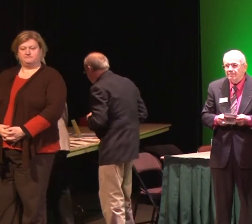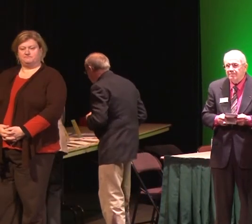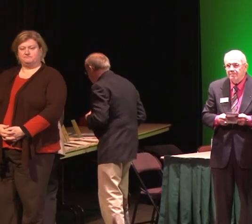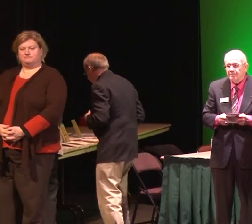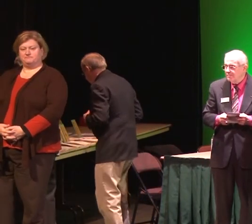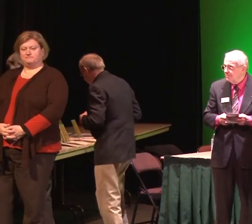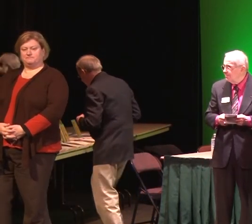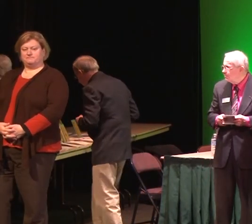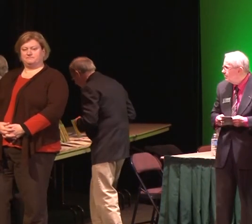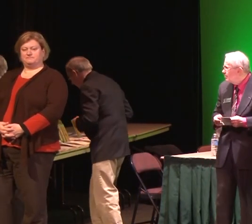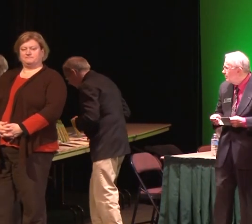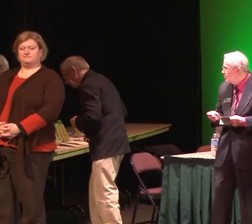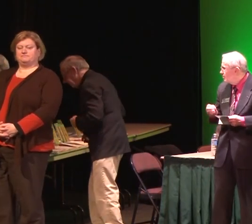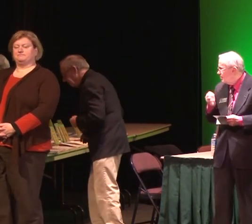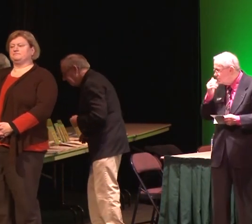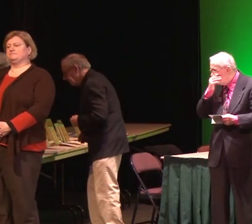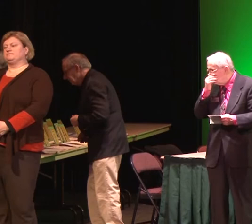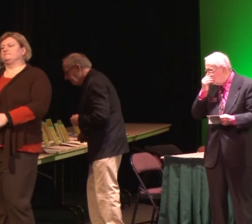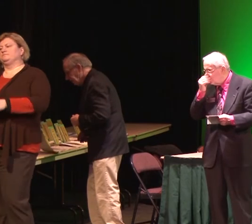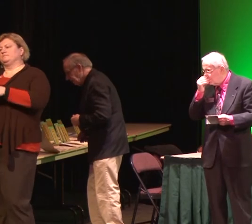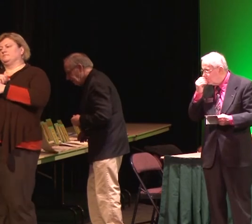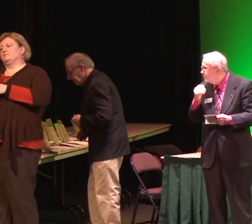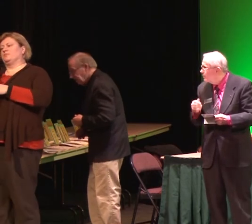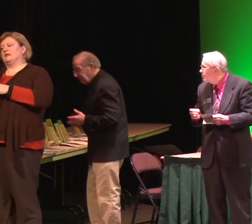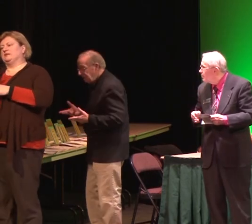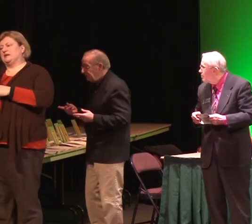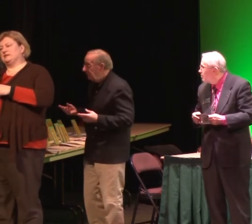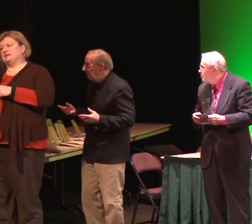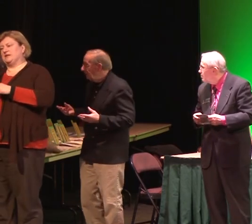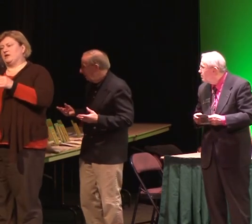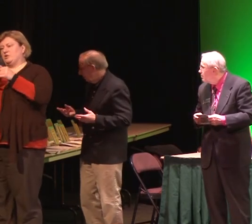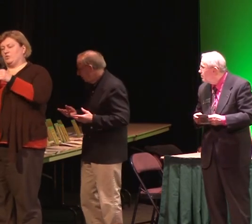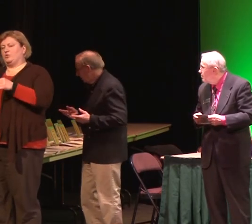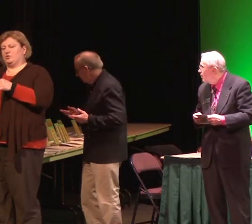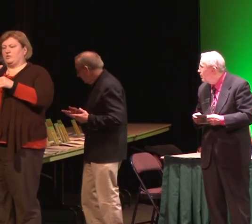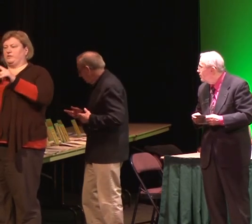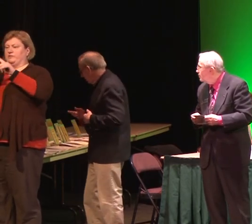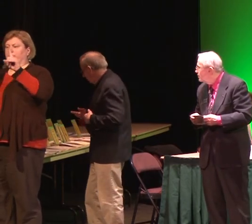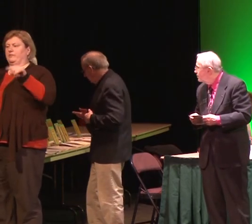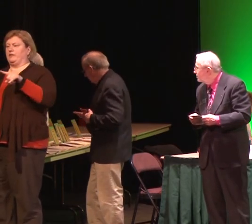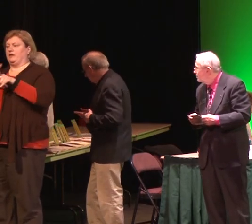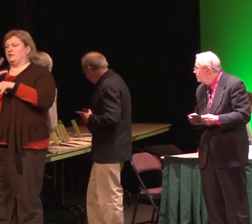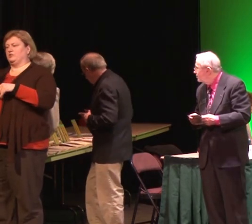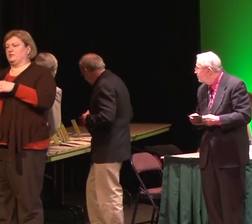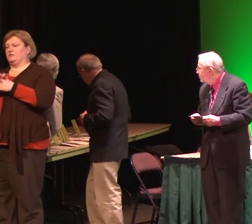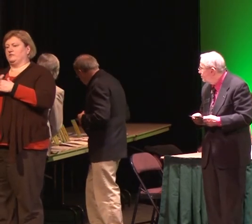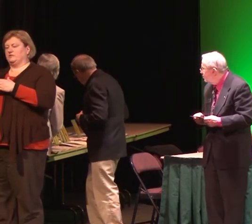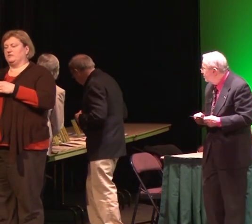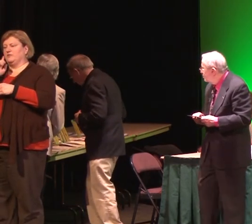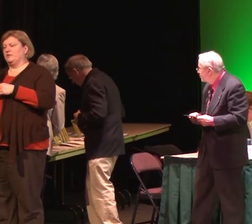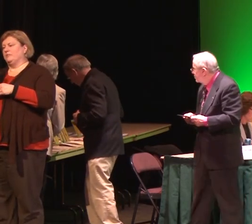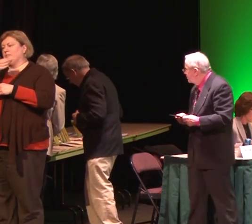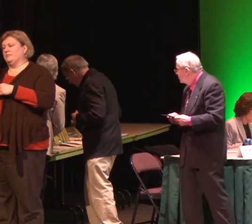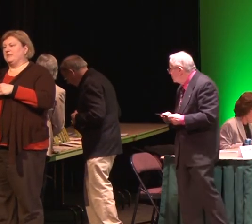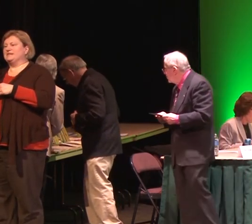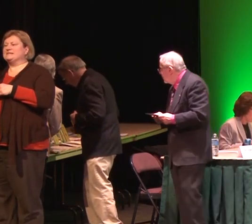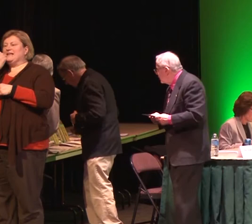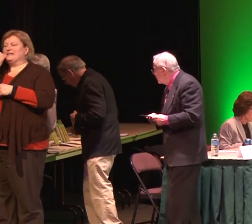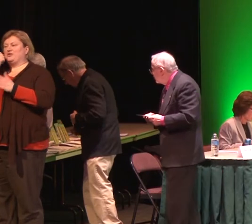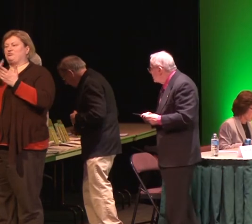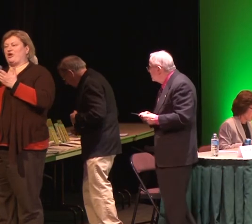And he also received the Dr. Dion Award, which is a plaque and $25 for the best dental